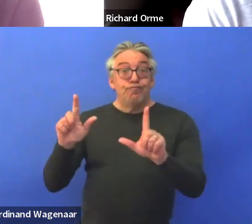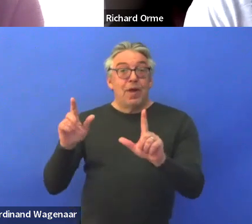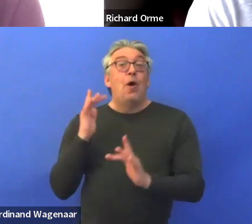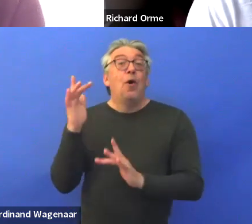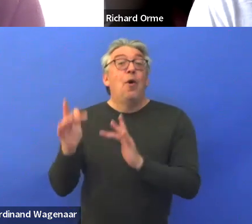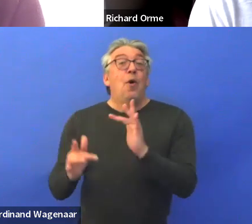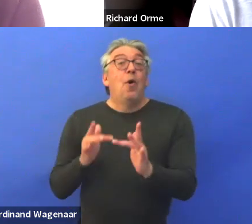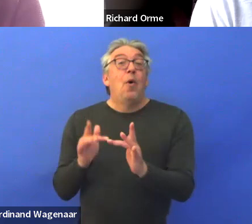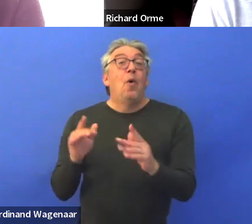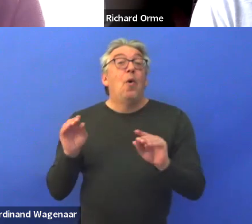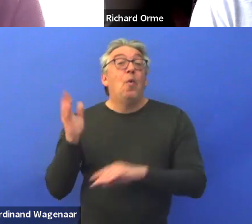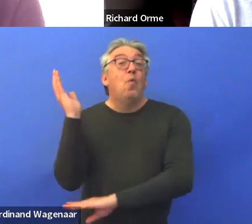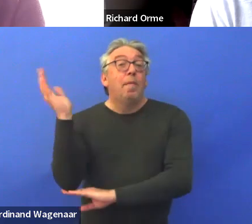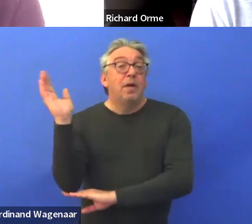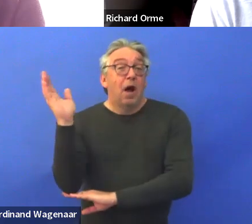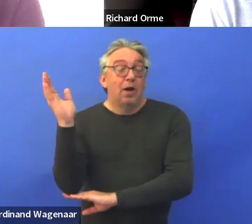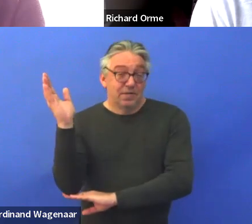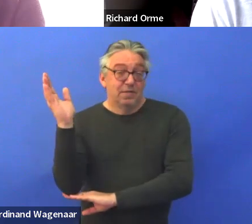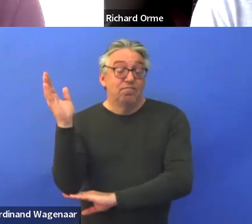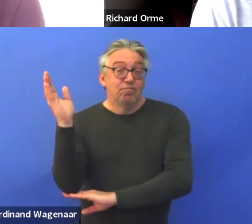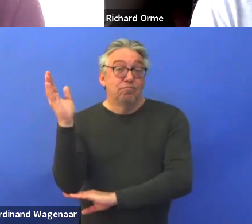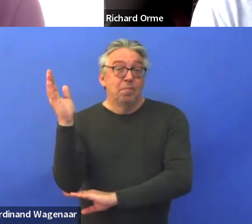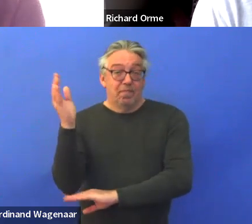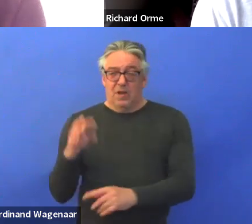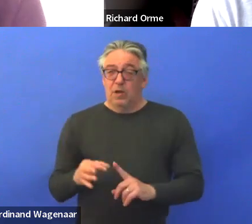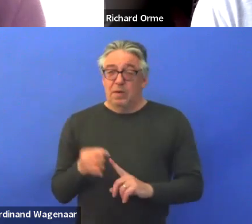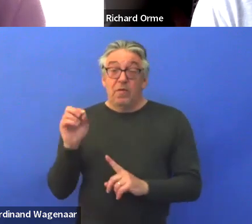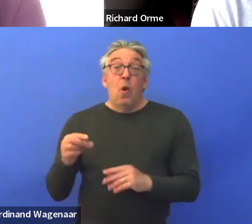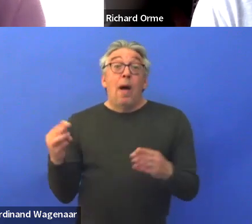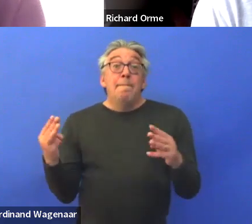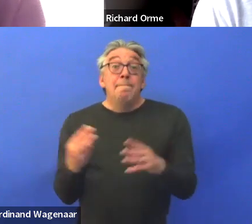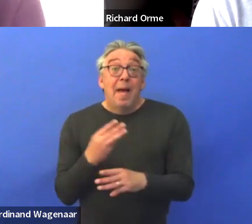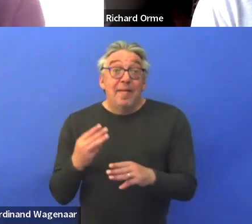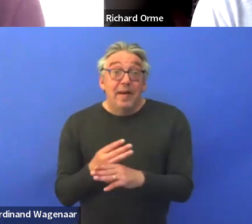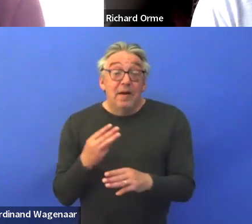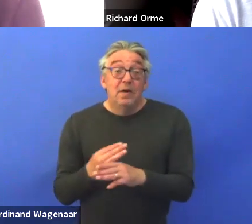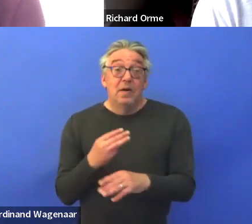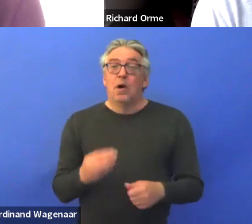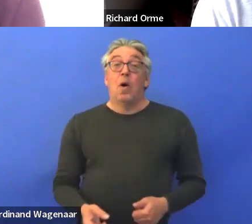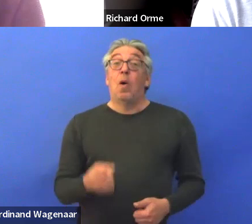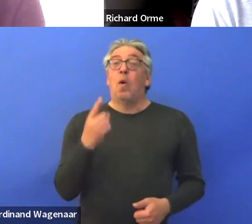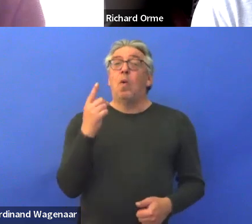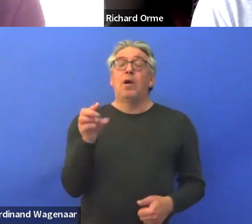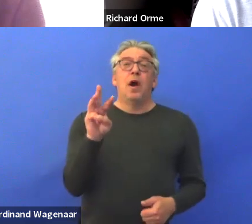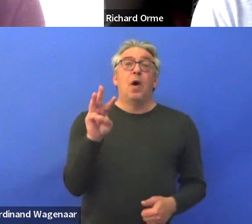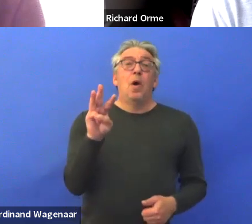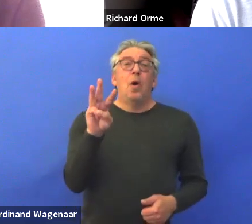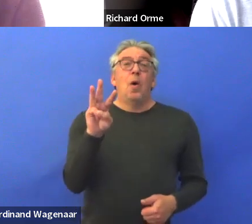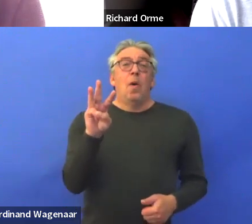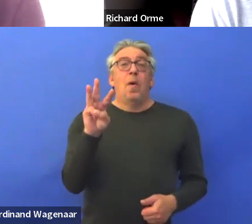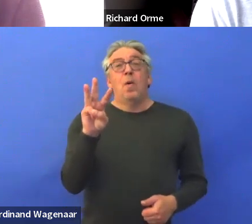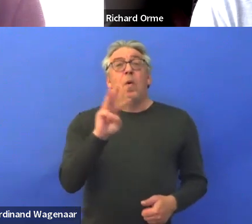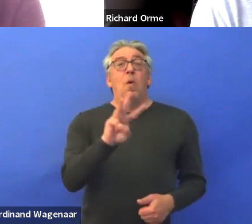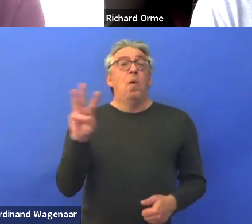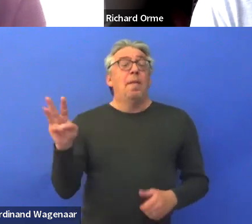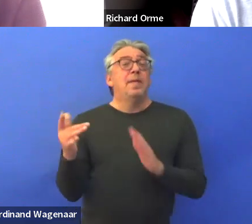specifically on math, so the web technologies, one of the web technologies is called something called MathML.